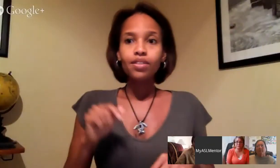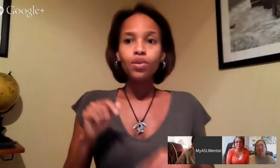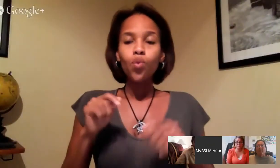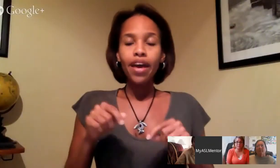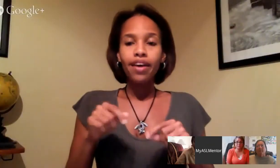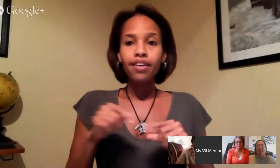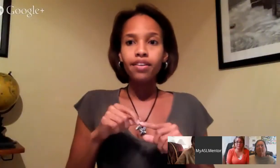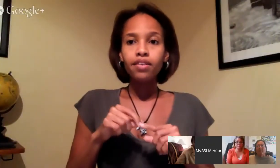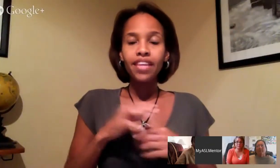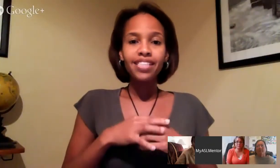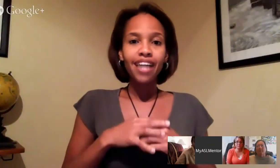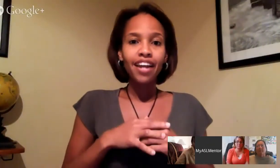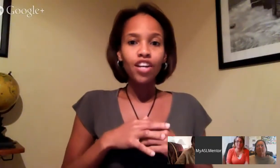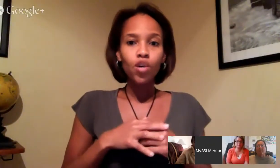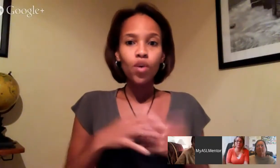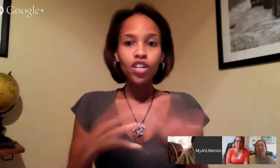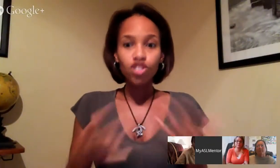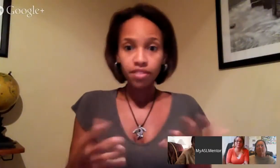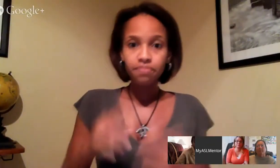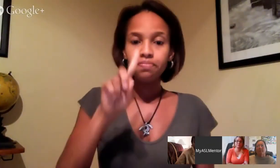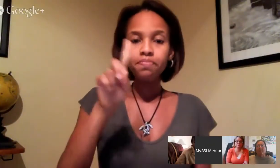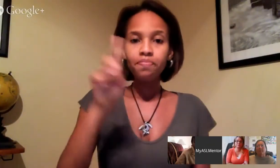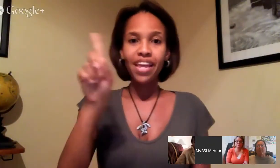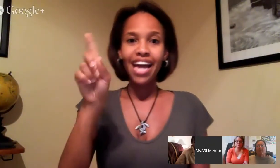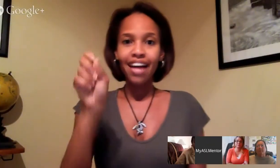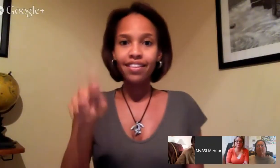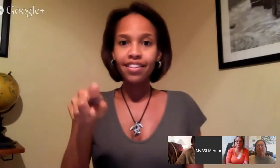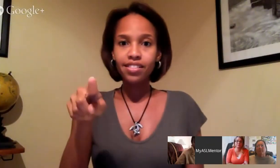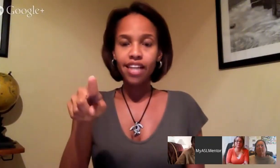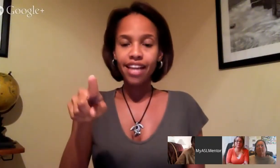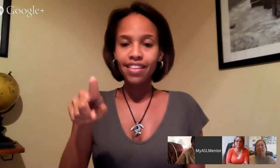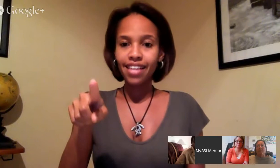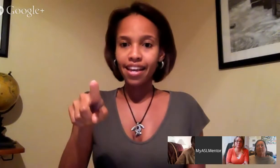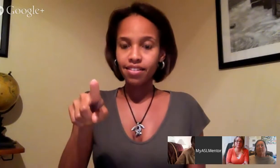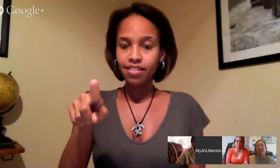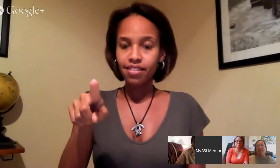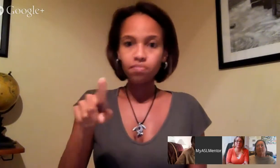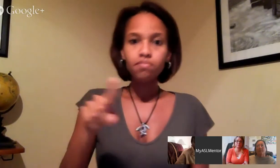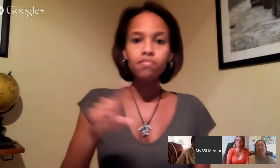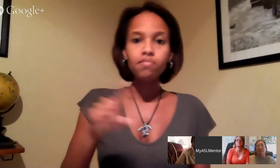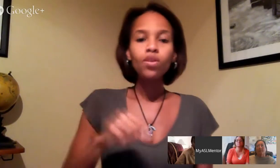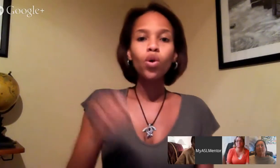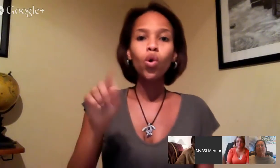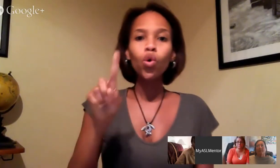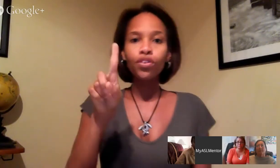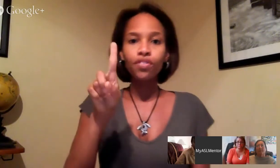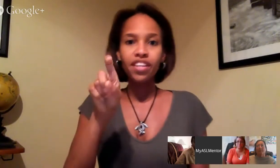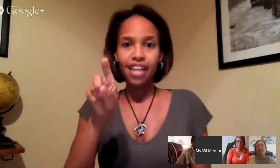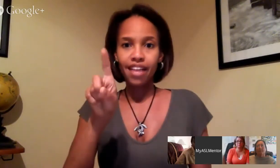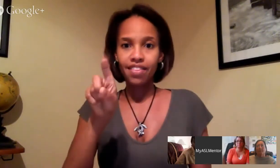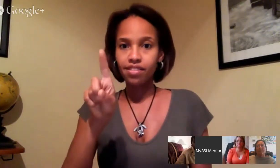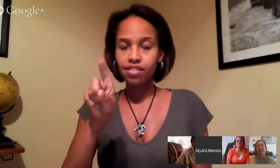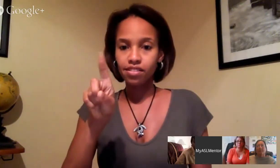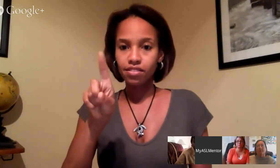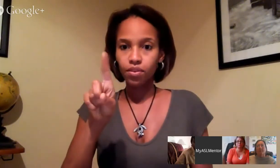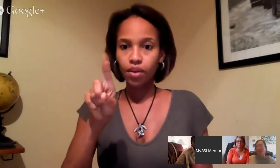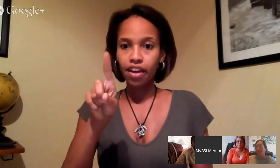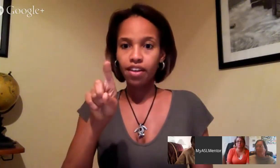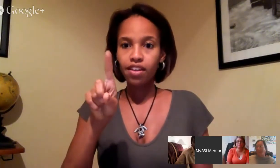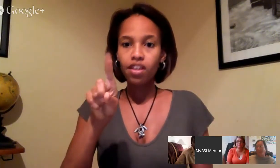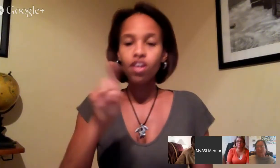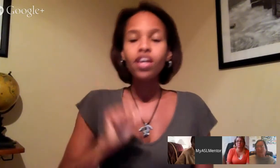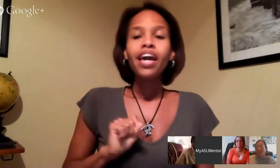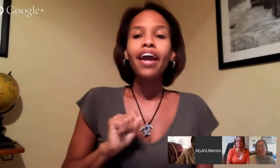that when they sign a question, they add this at the end, or this at the end,